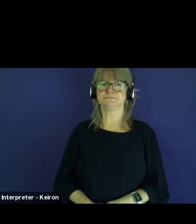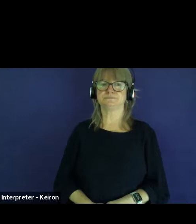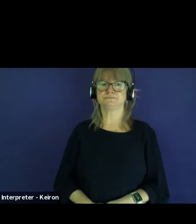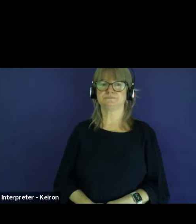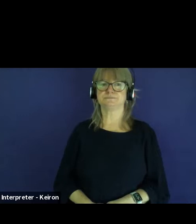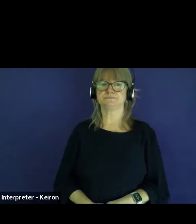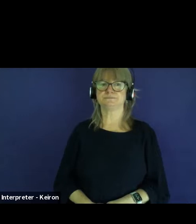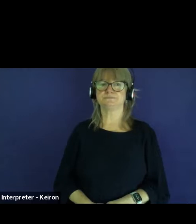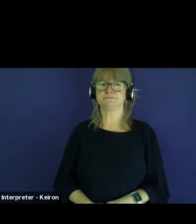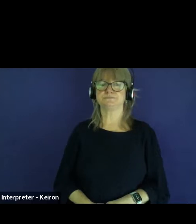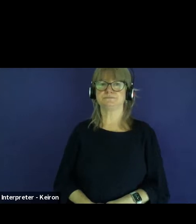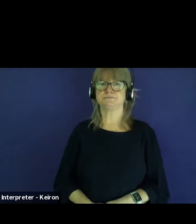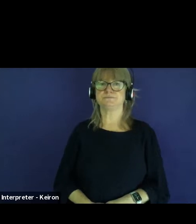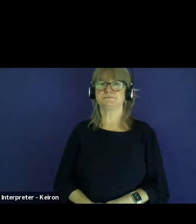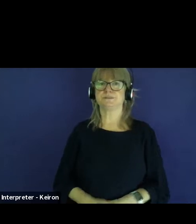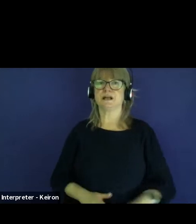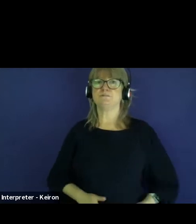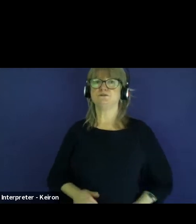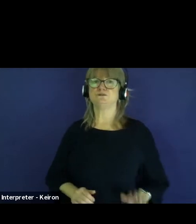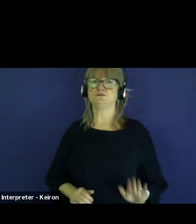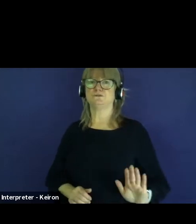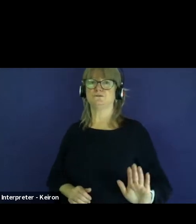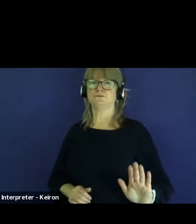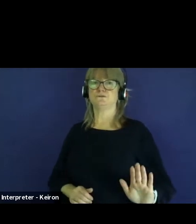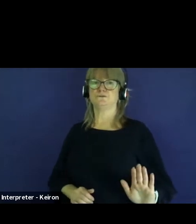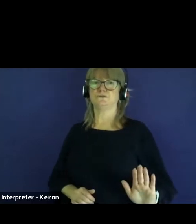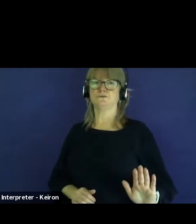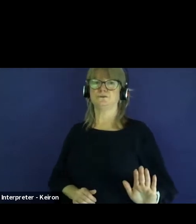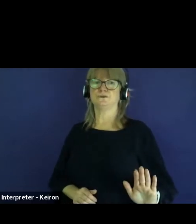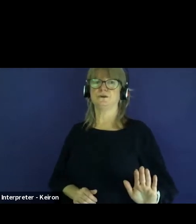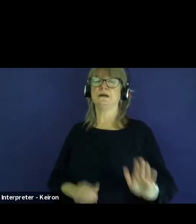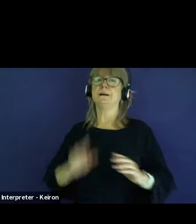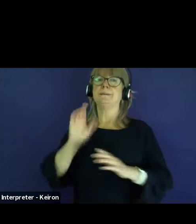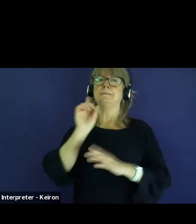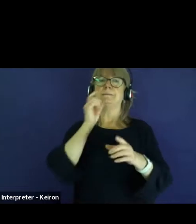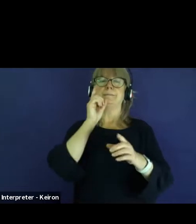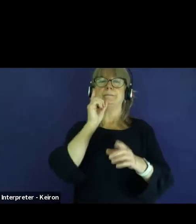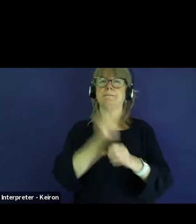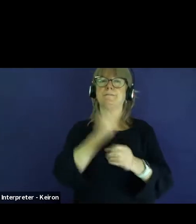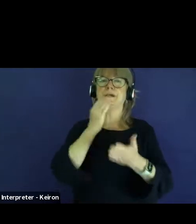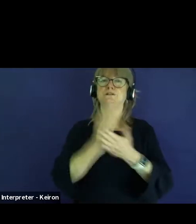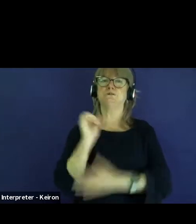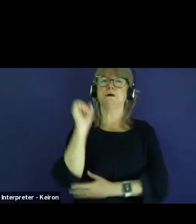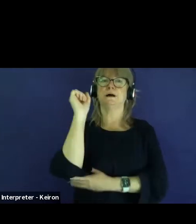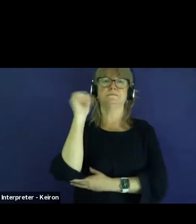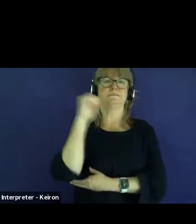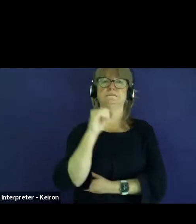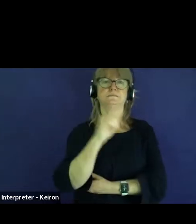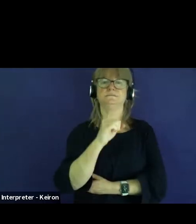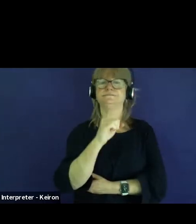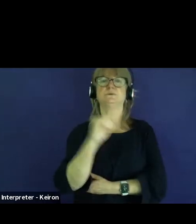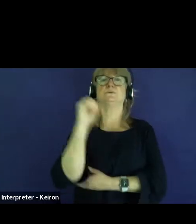forward and we should feel a nice stretch down here and stay nice and upright with our torso, nice and